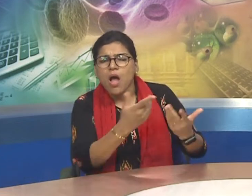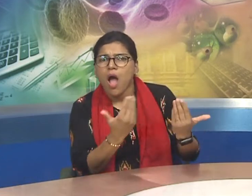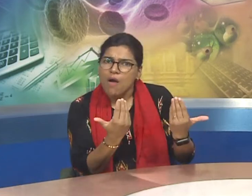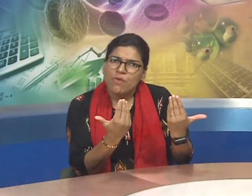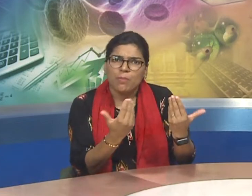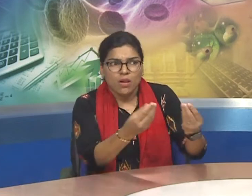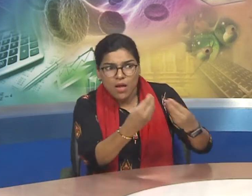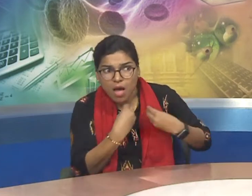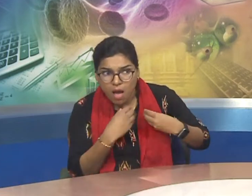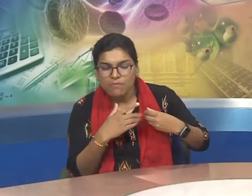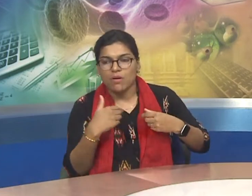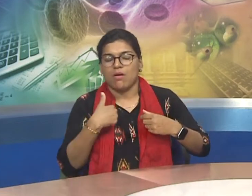Keeping the quality concern,